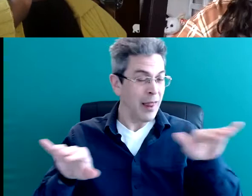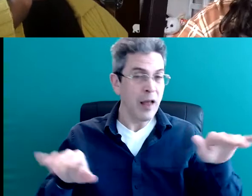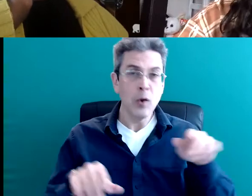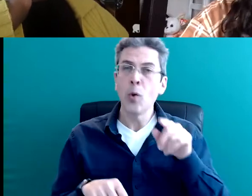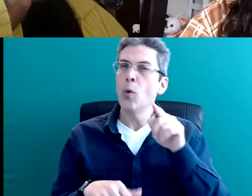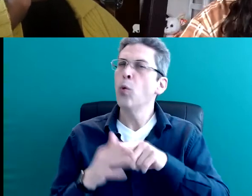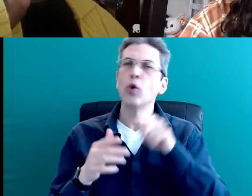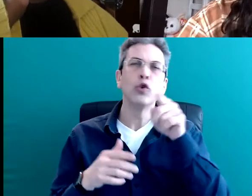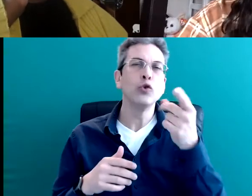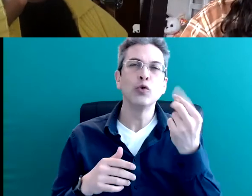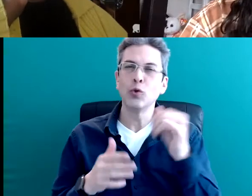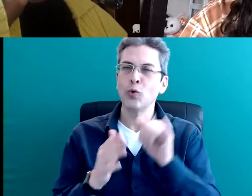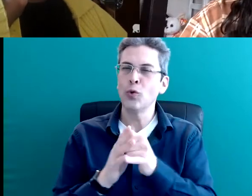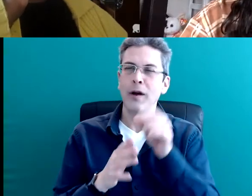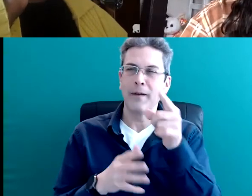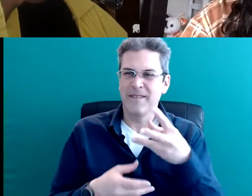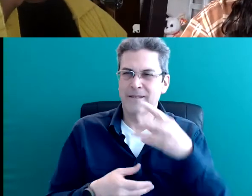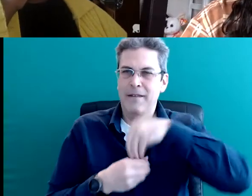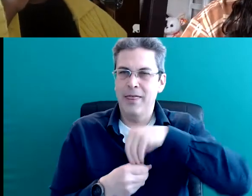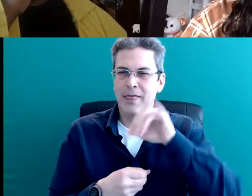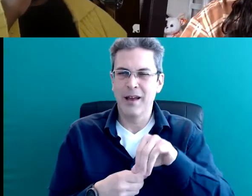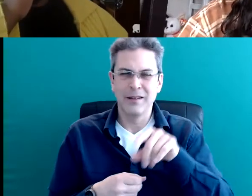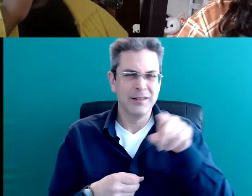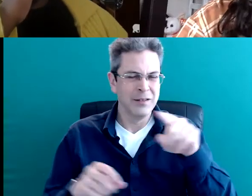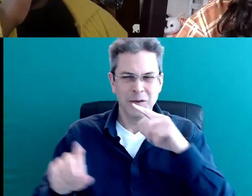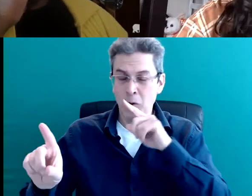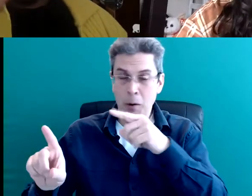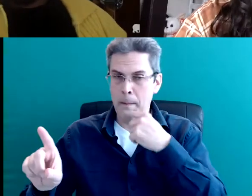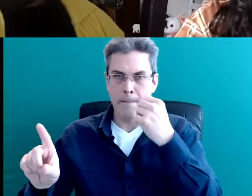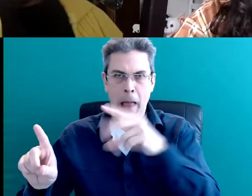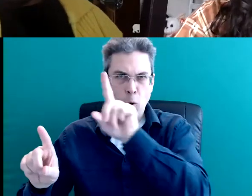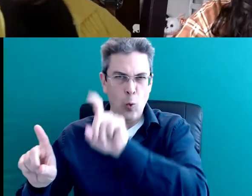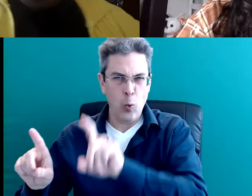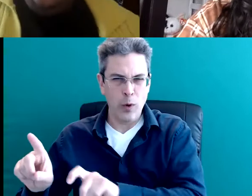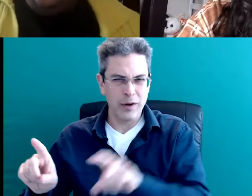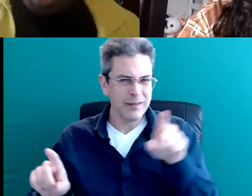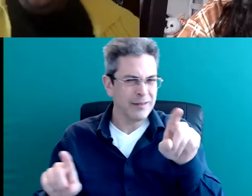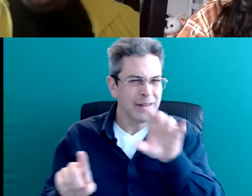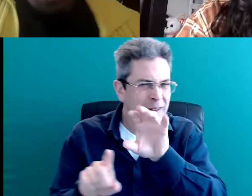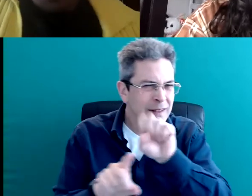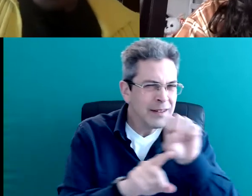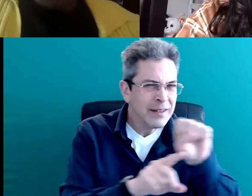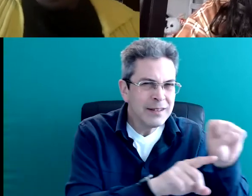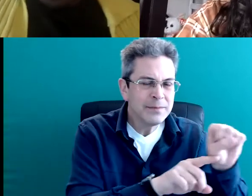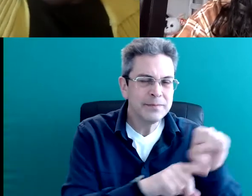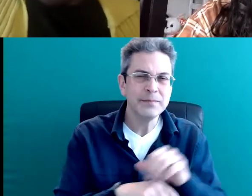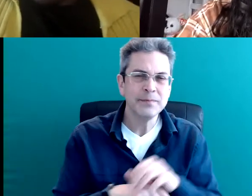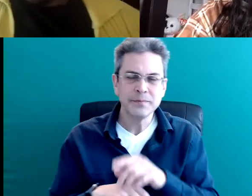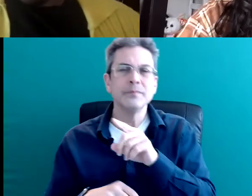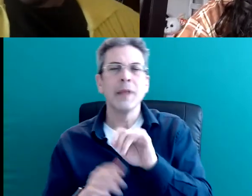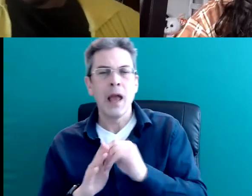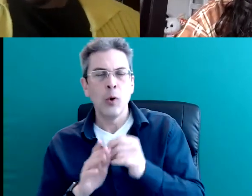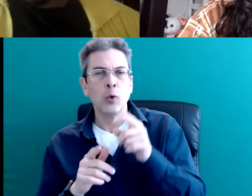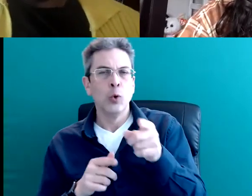pick from that. Yeah, so can you read the first question again? I caught part of it. Yeah. Mm-hmm. How do you deal